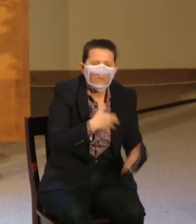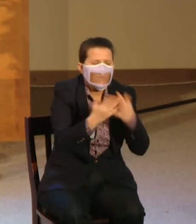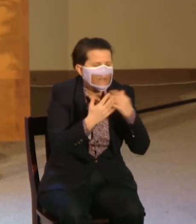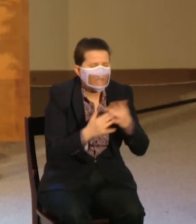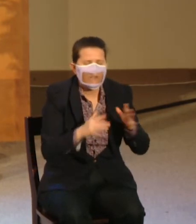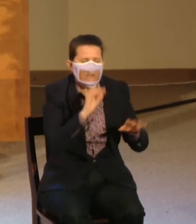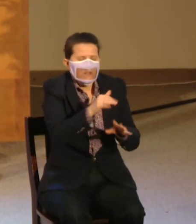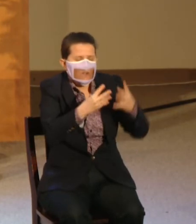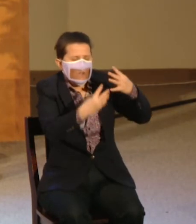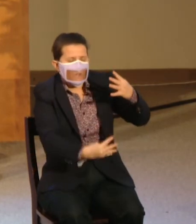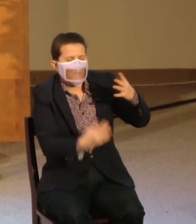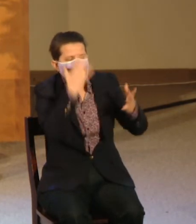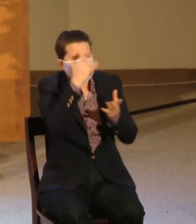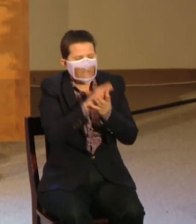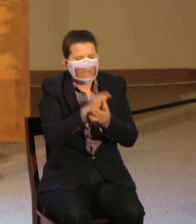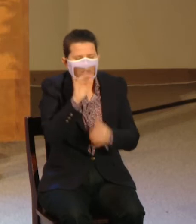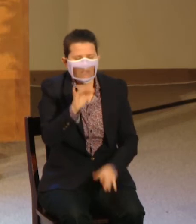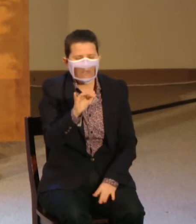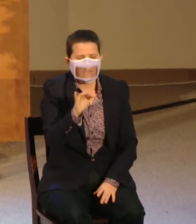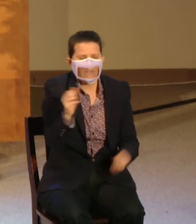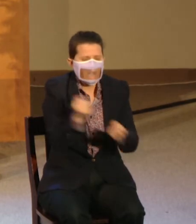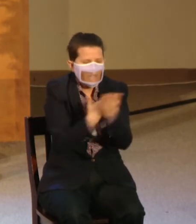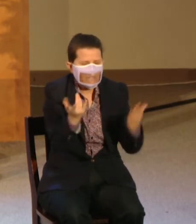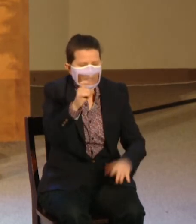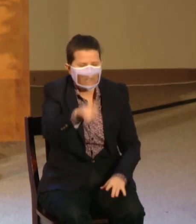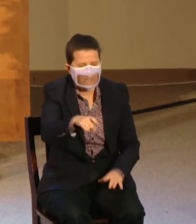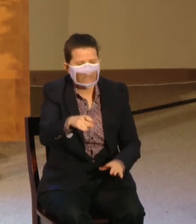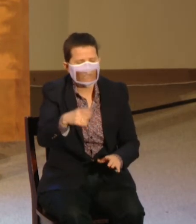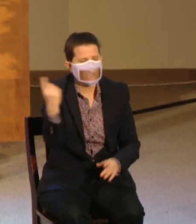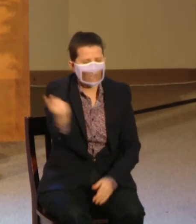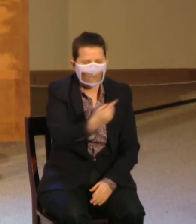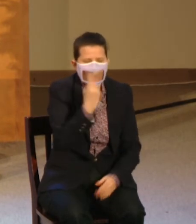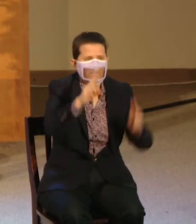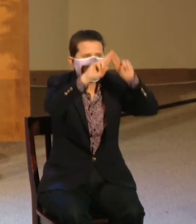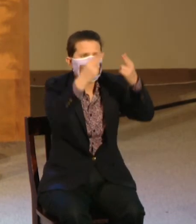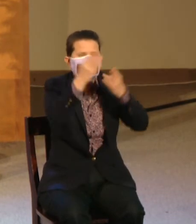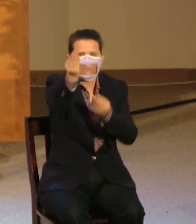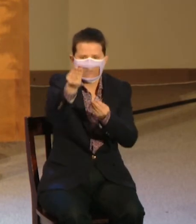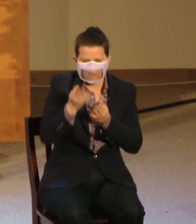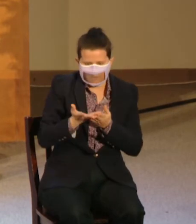that what we need will be supplied by an ever-ending flow of the universe.